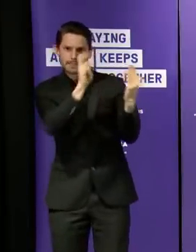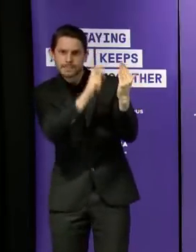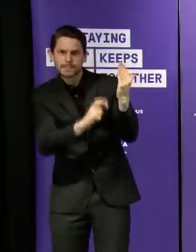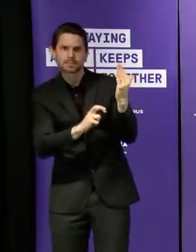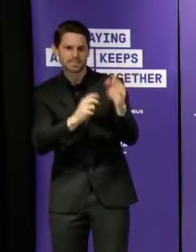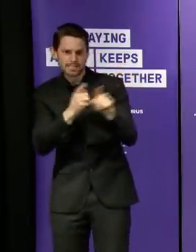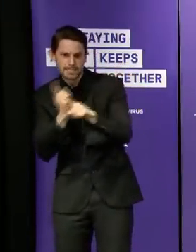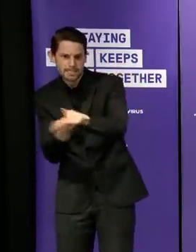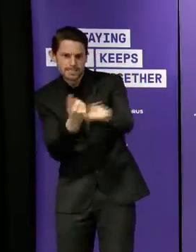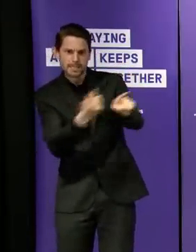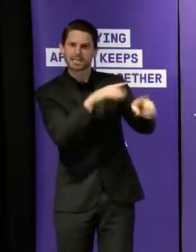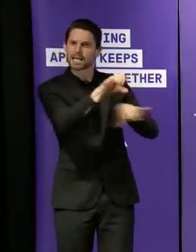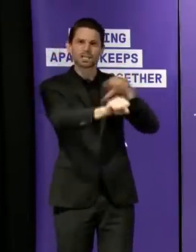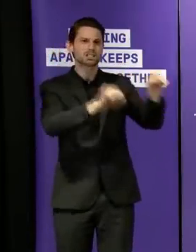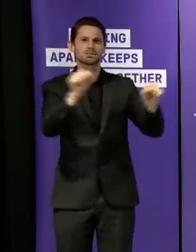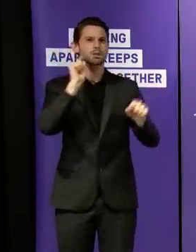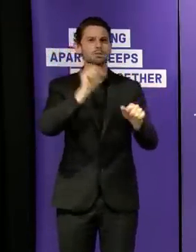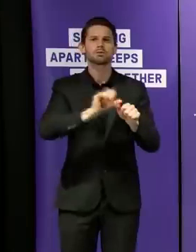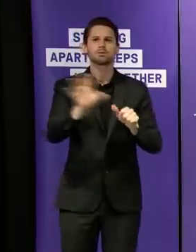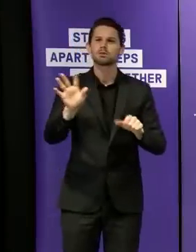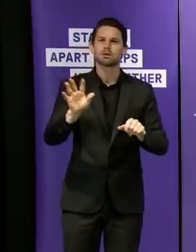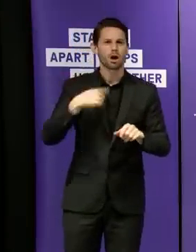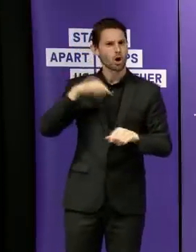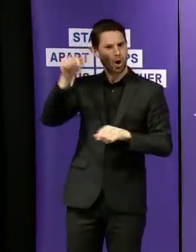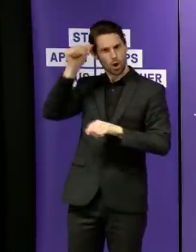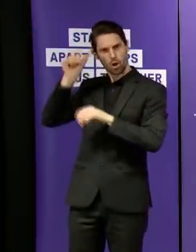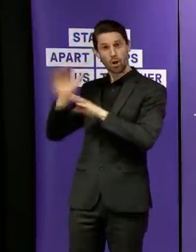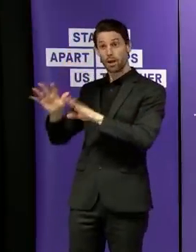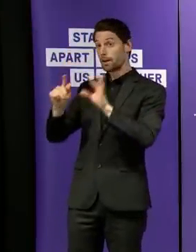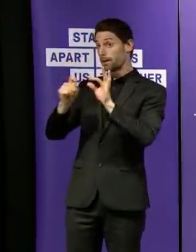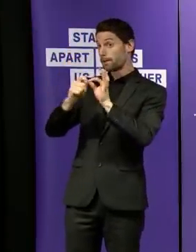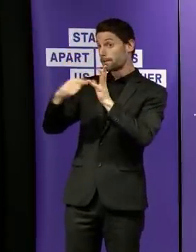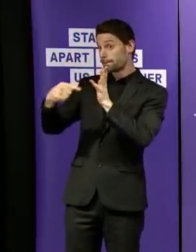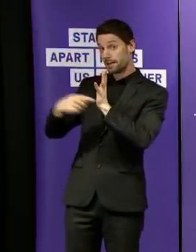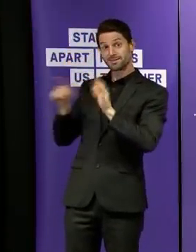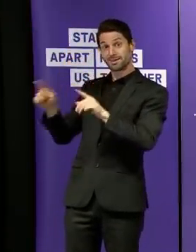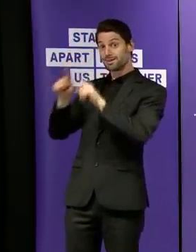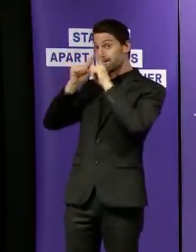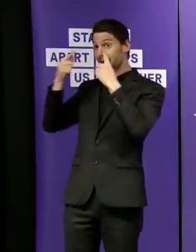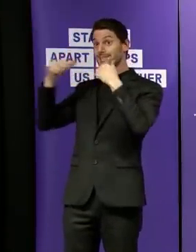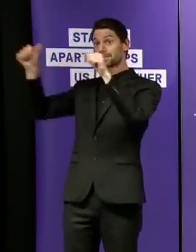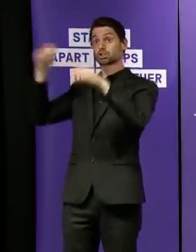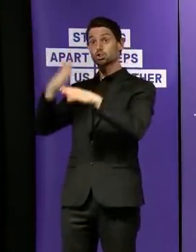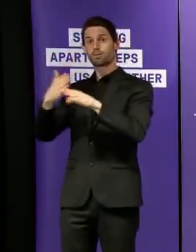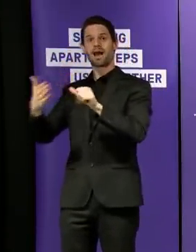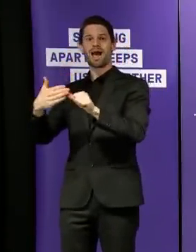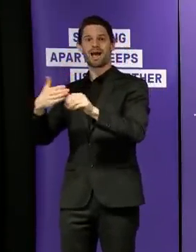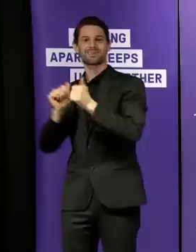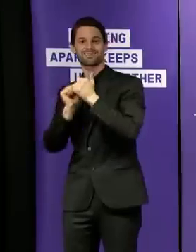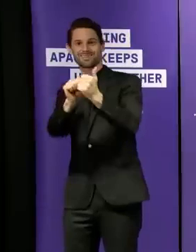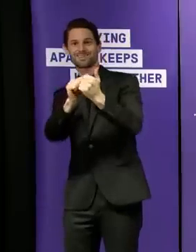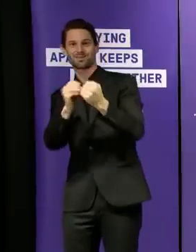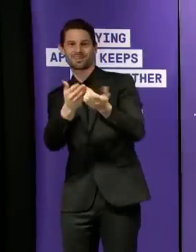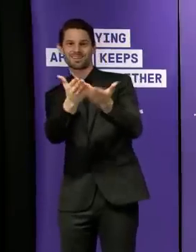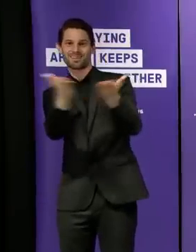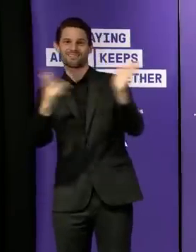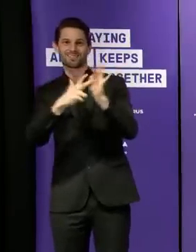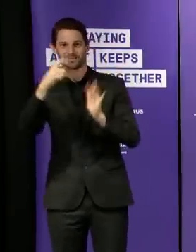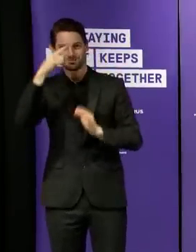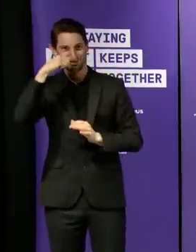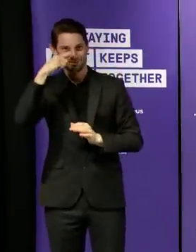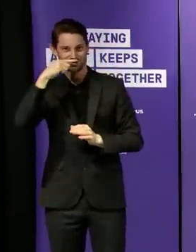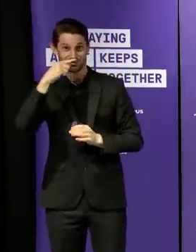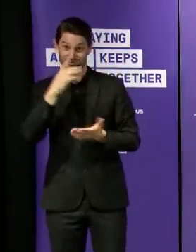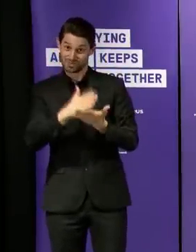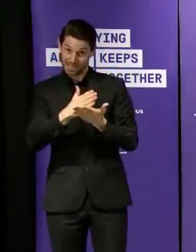it's got to be a partnership. It has to be a partnership. No contact tracing system anywhere in the world will be able to pull